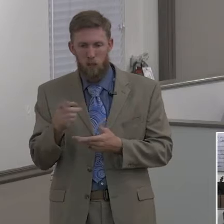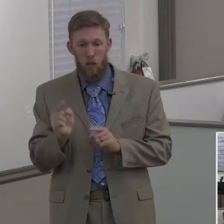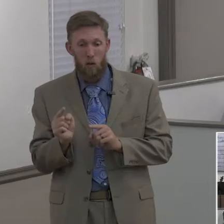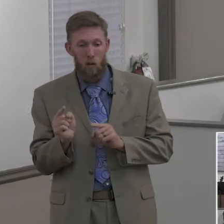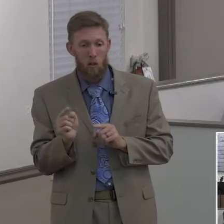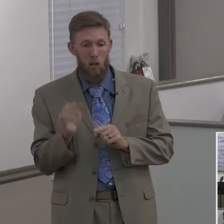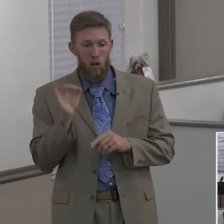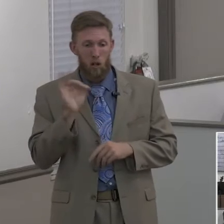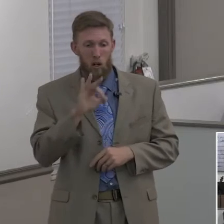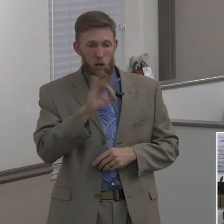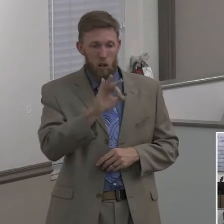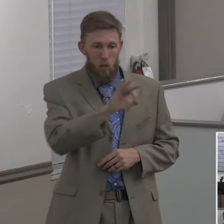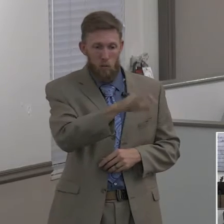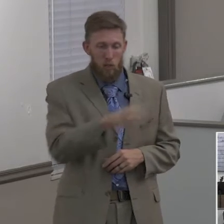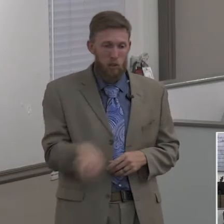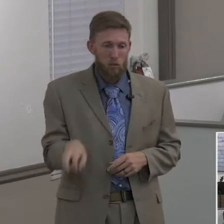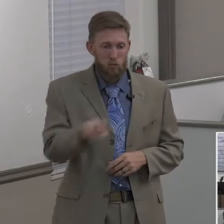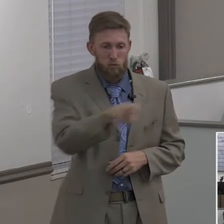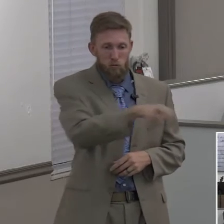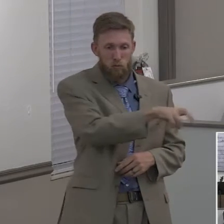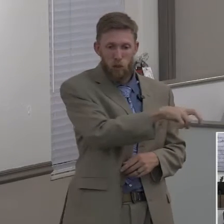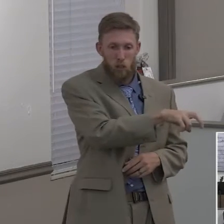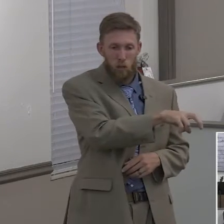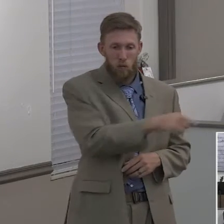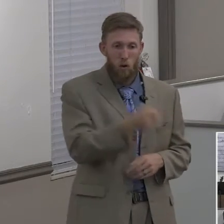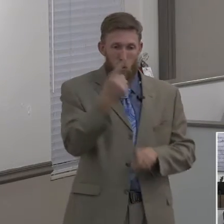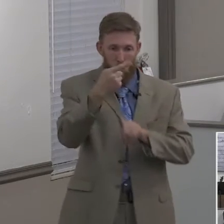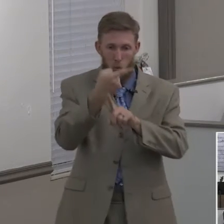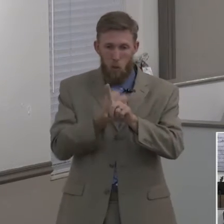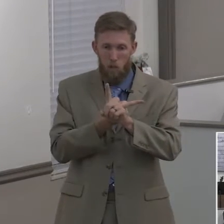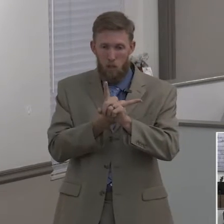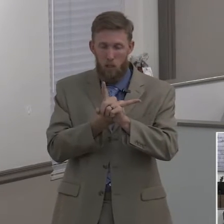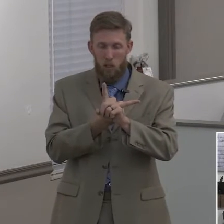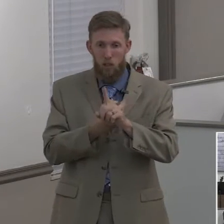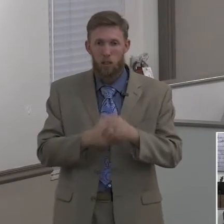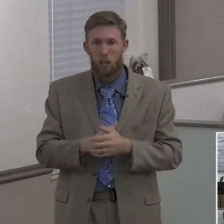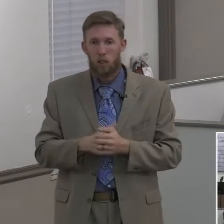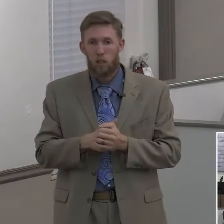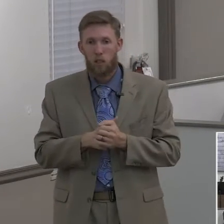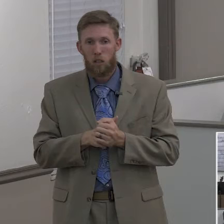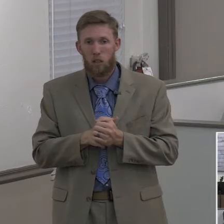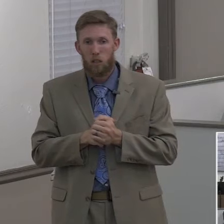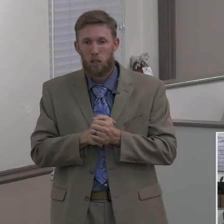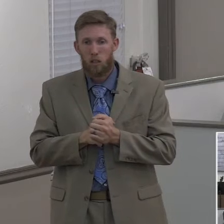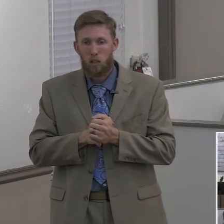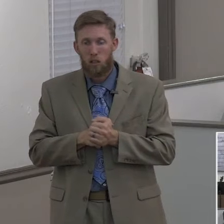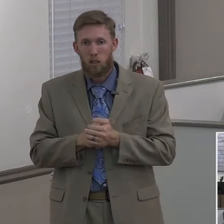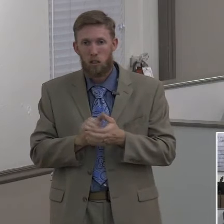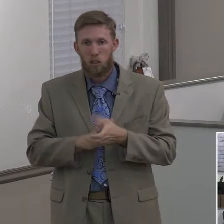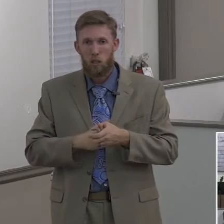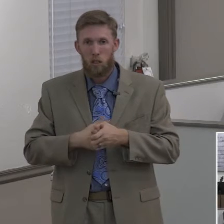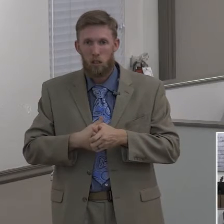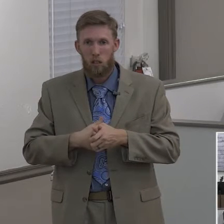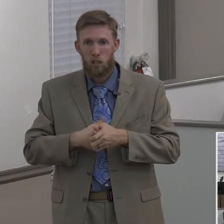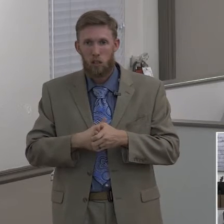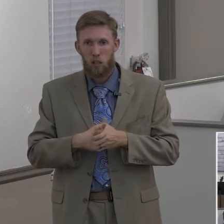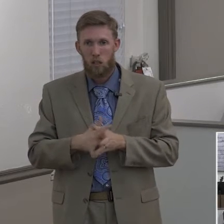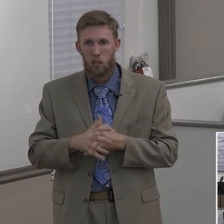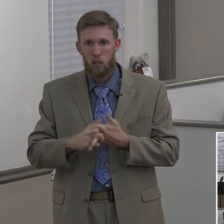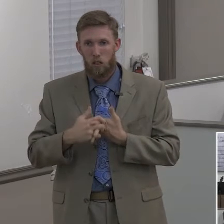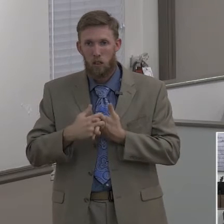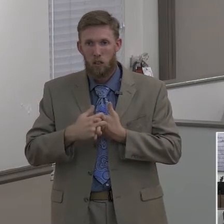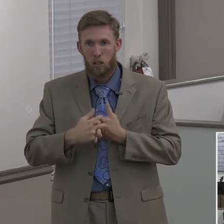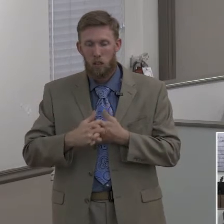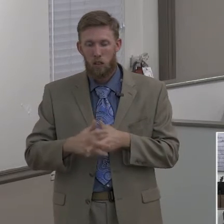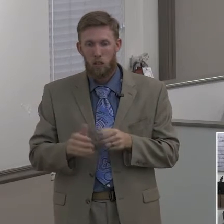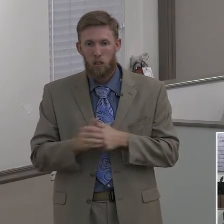problems. Everything at our house worked well when we left. And let me say this, technology is a wonderful thing when it